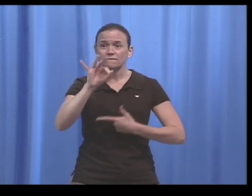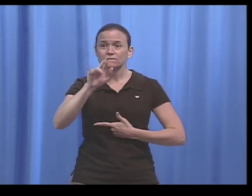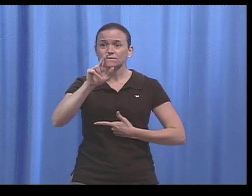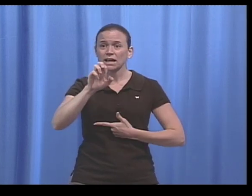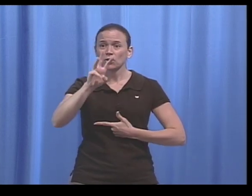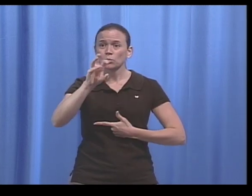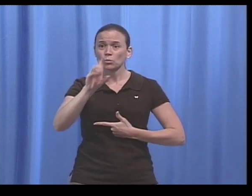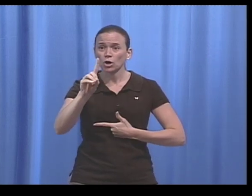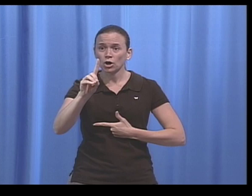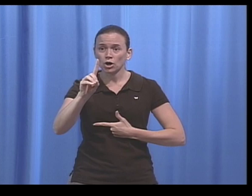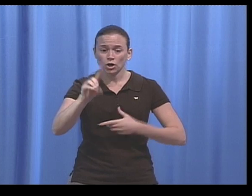or firewood,